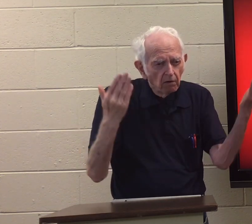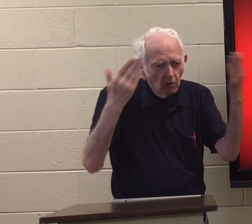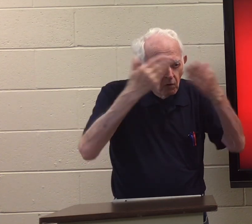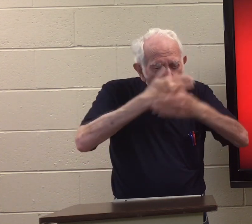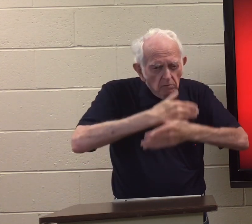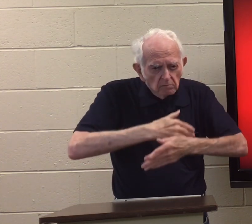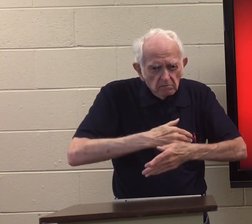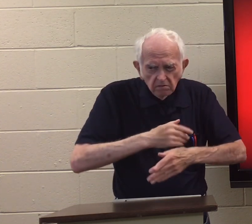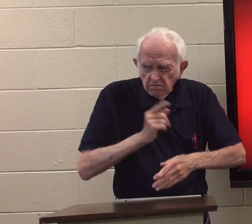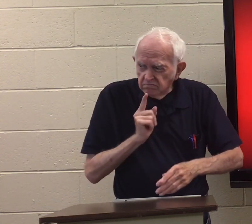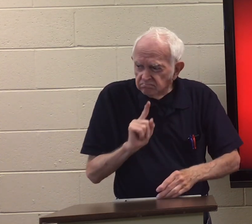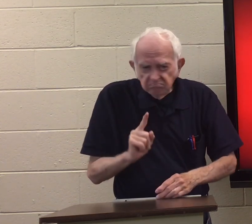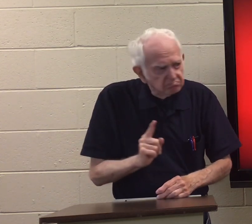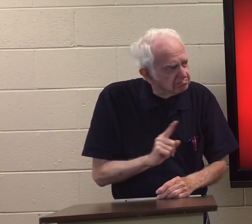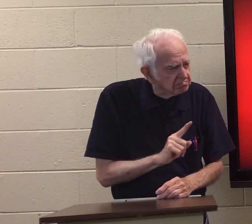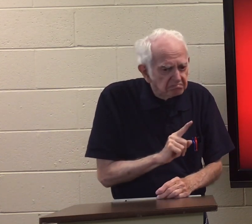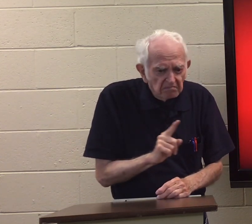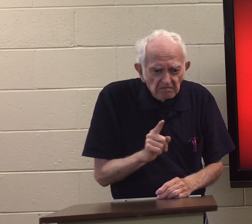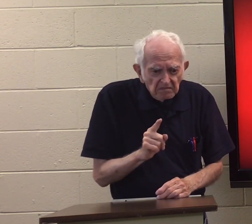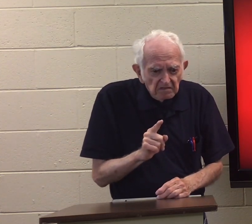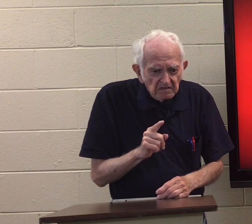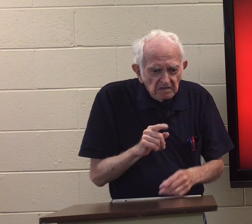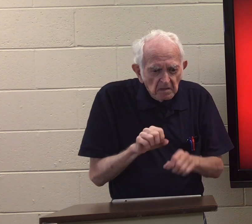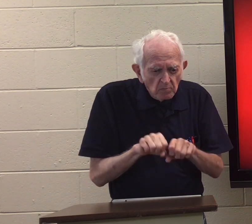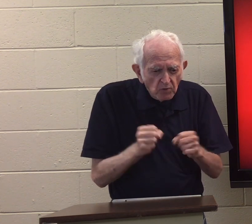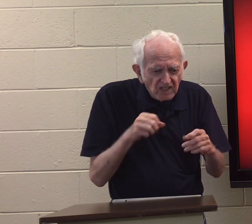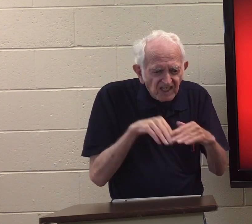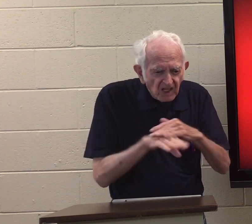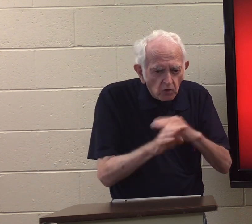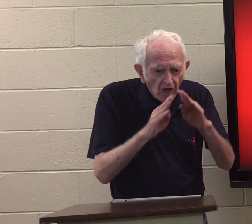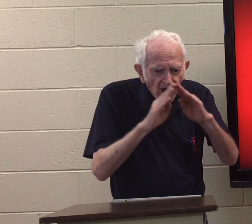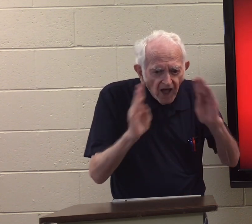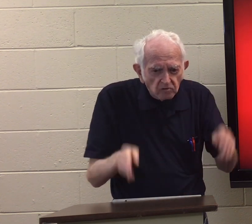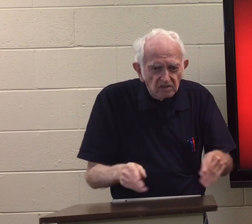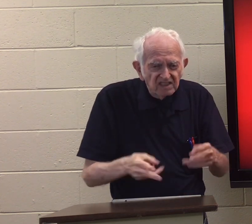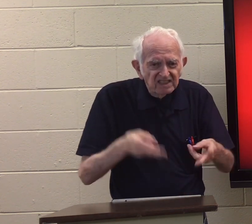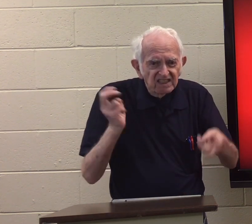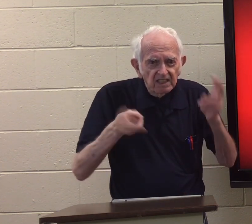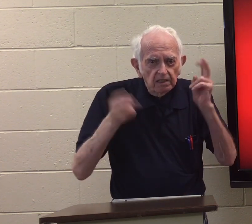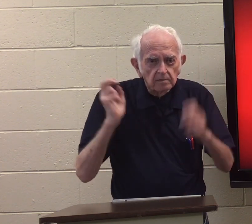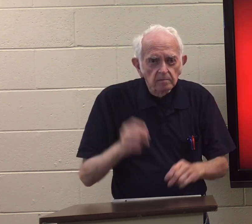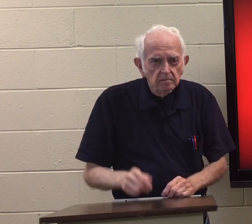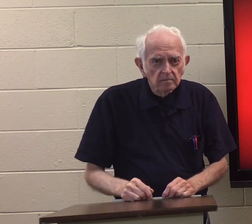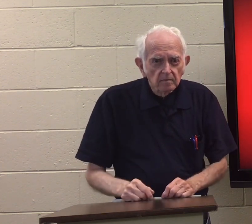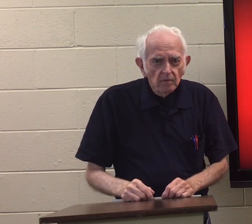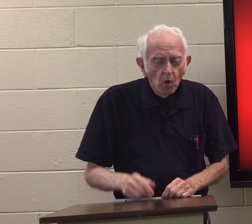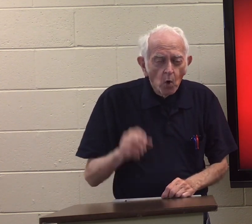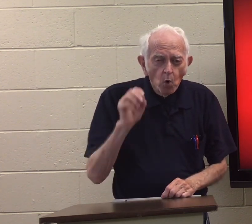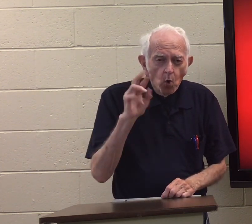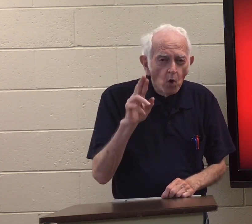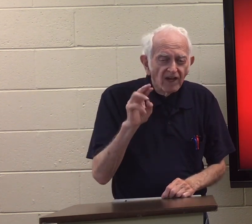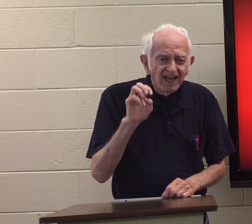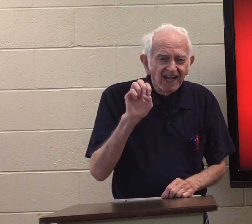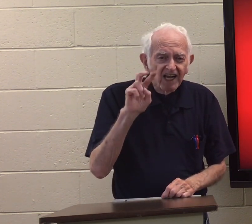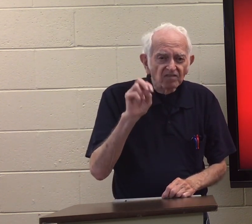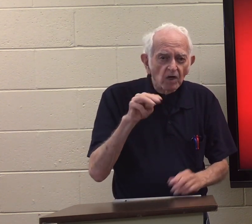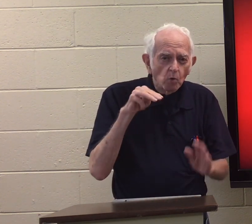night under darkness. They break into a house and steal, or